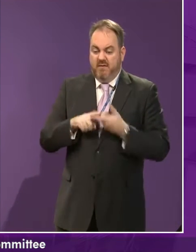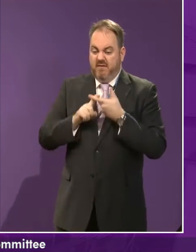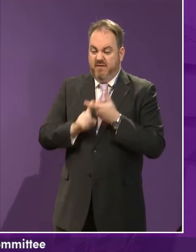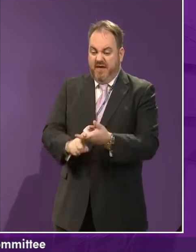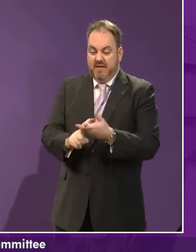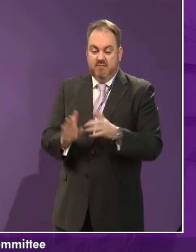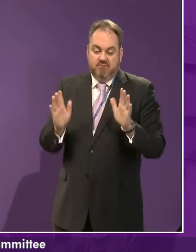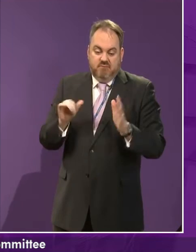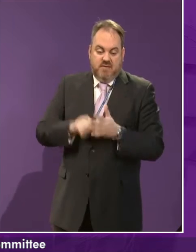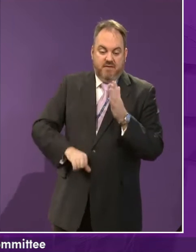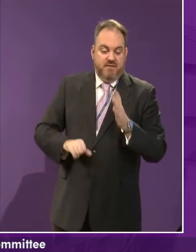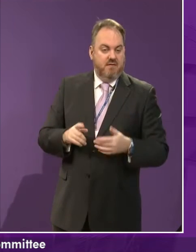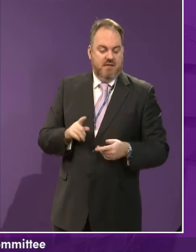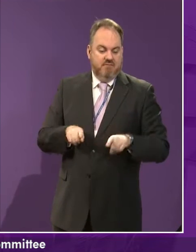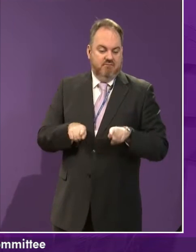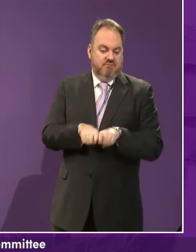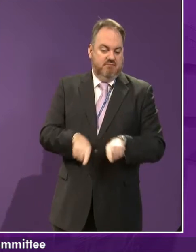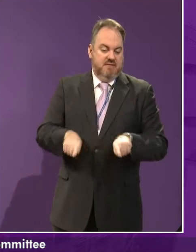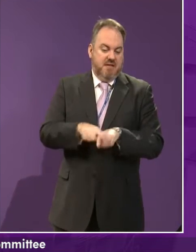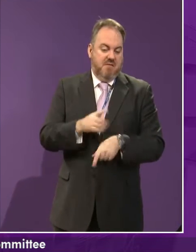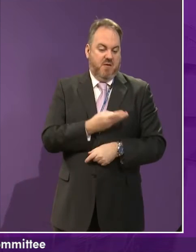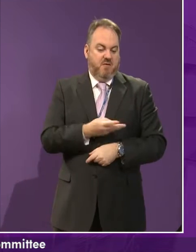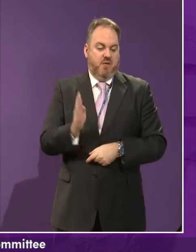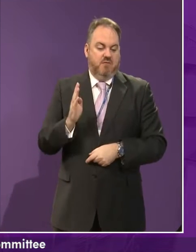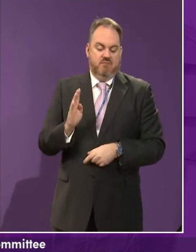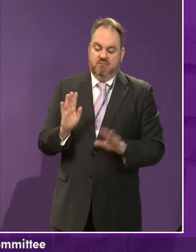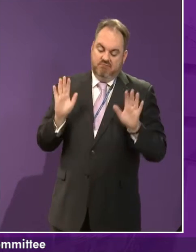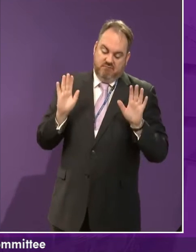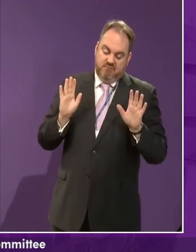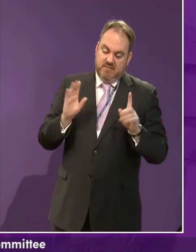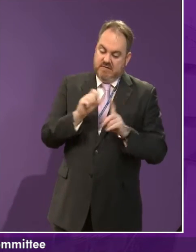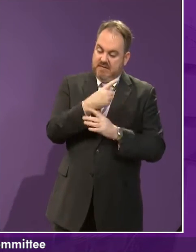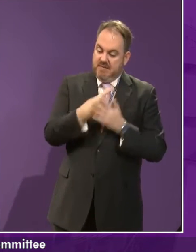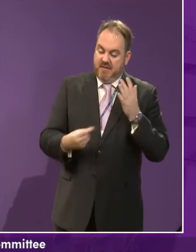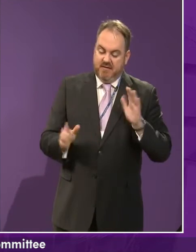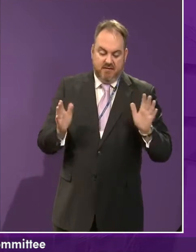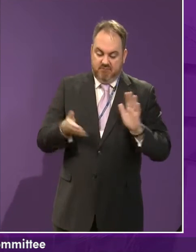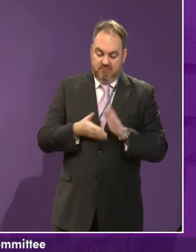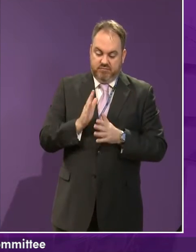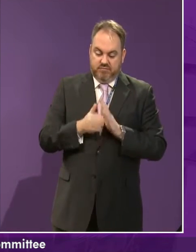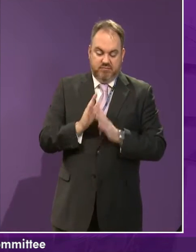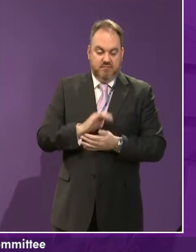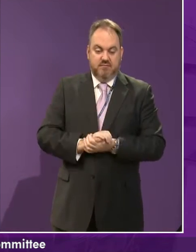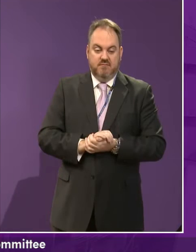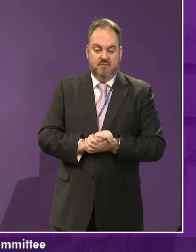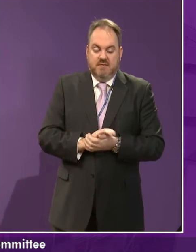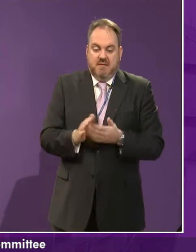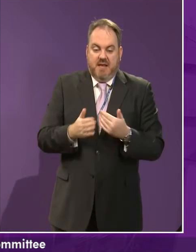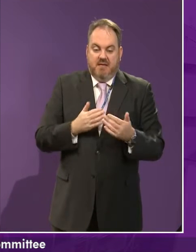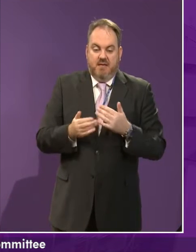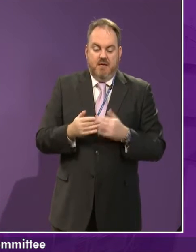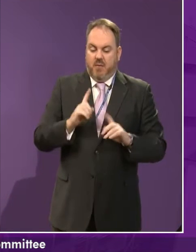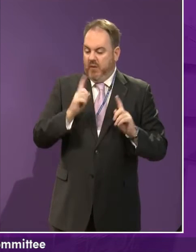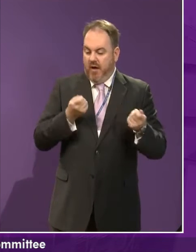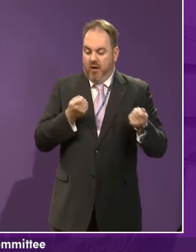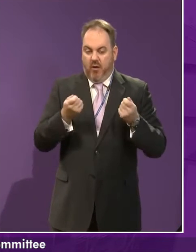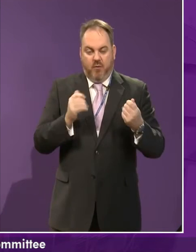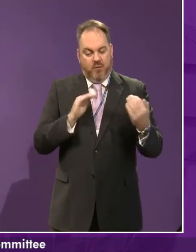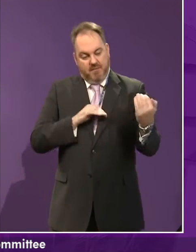an openness to saying this person's got a disability, he or she is very capable, but we may not just be able to cope with